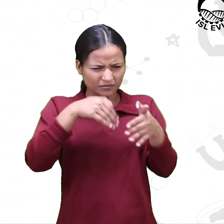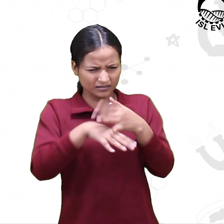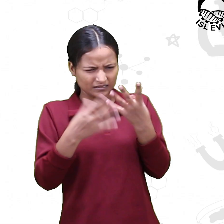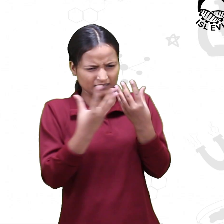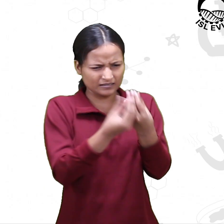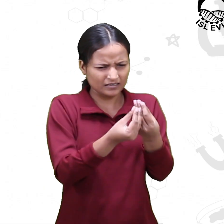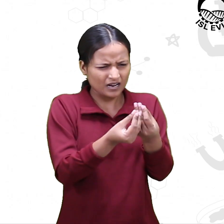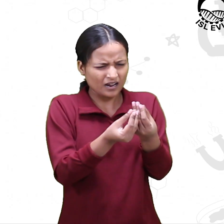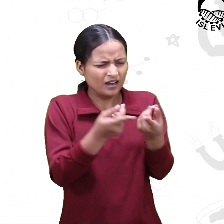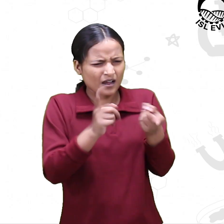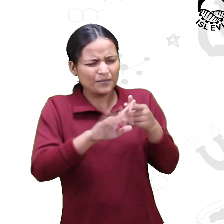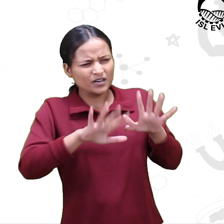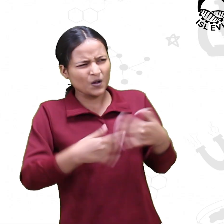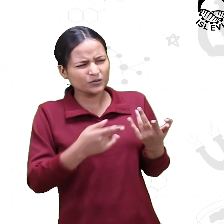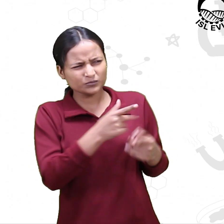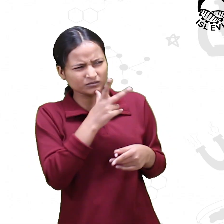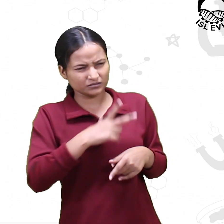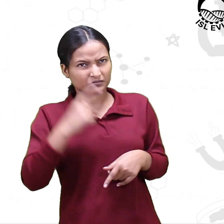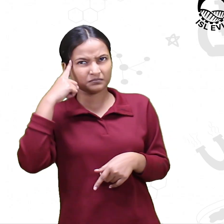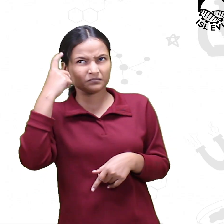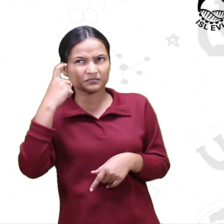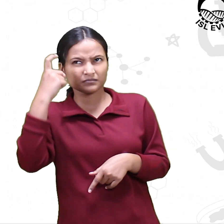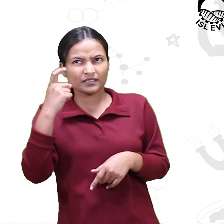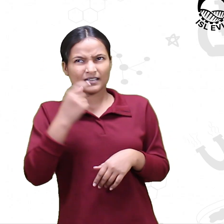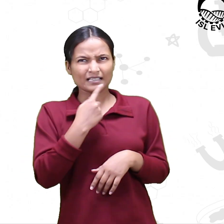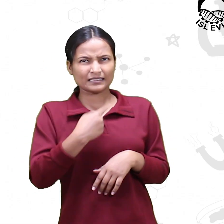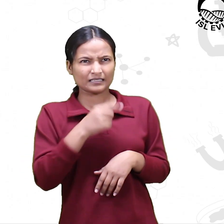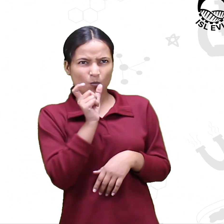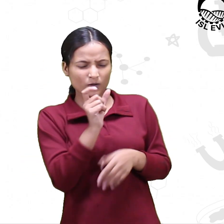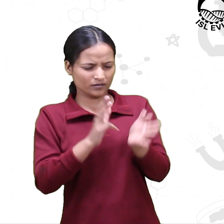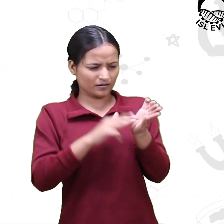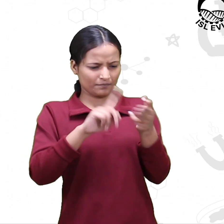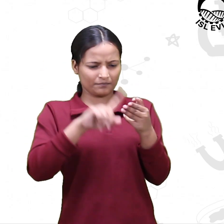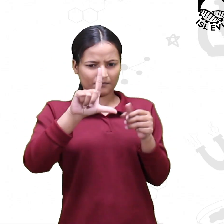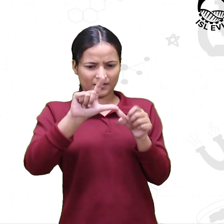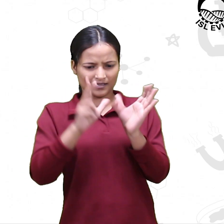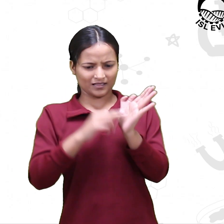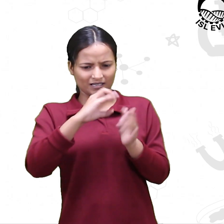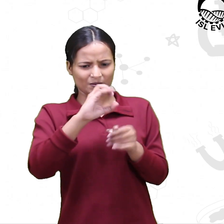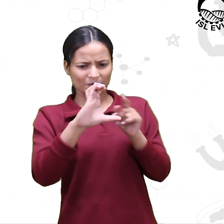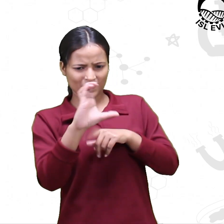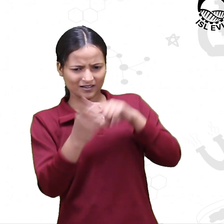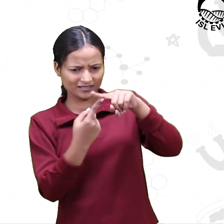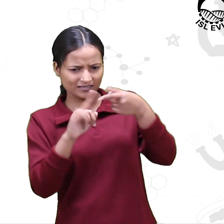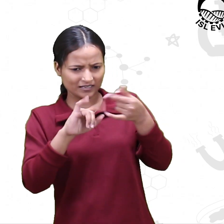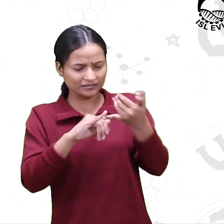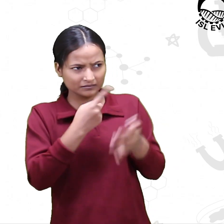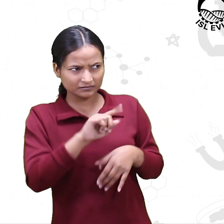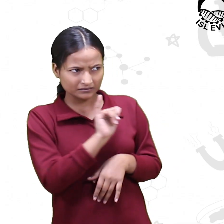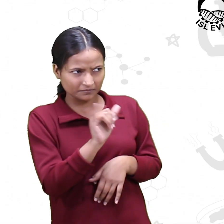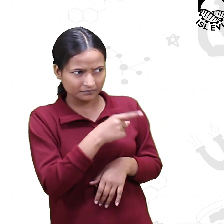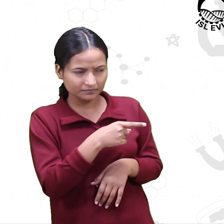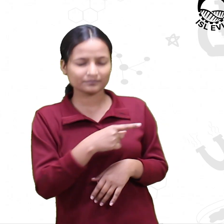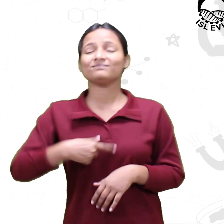producing cells? Let me guess. You are talking about melanocytes, right? Yes, Utsuka. You remember we